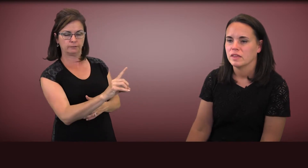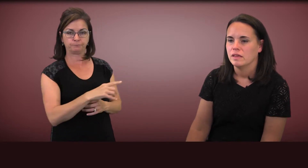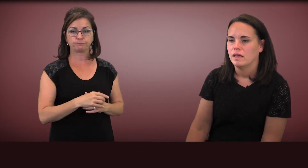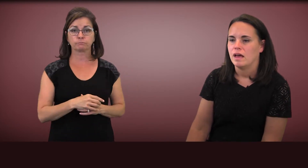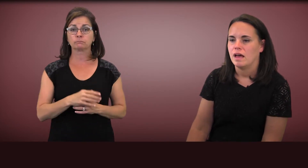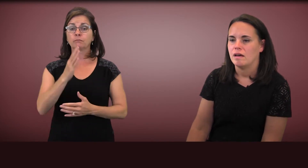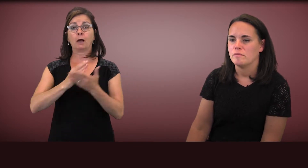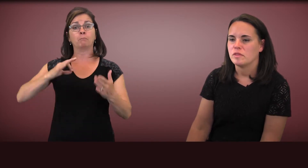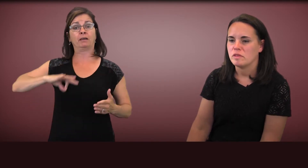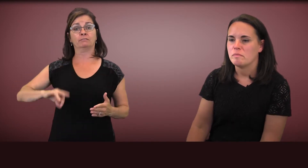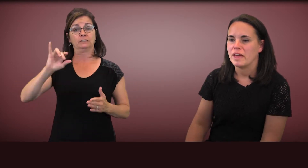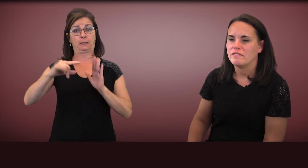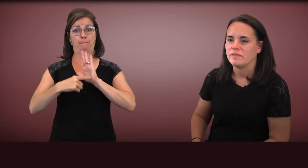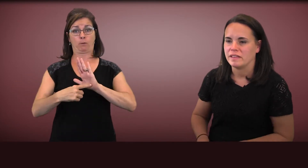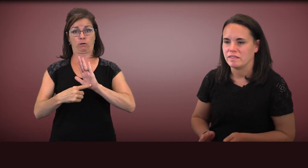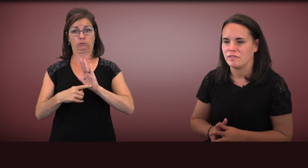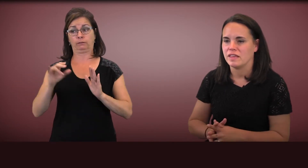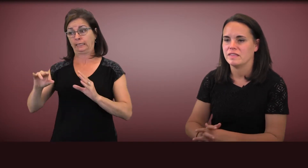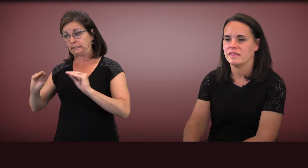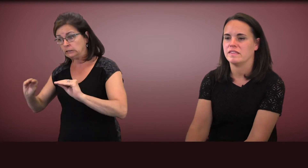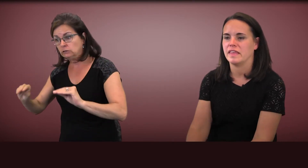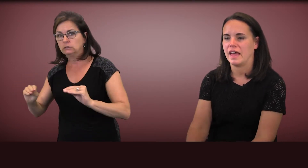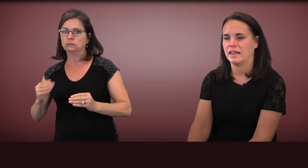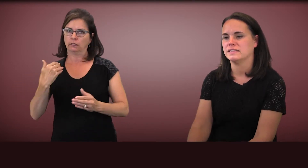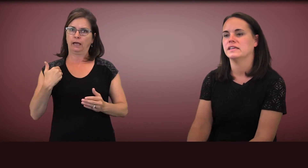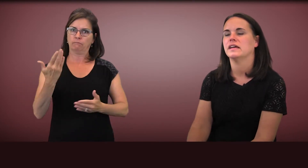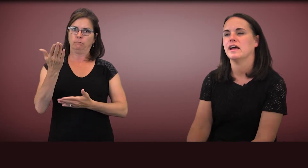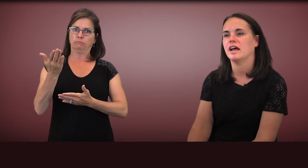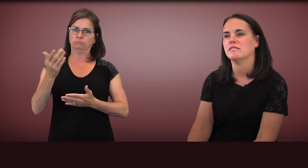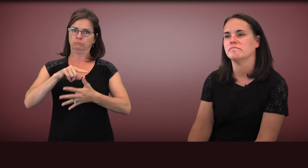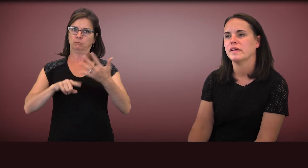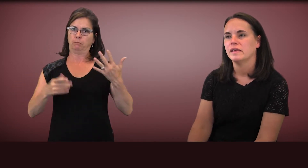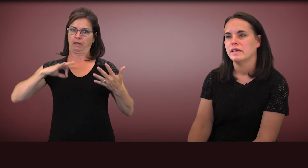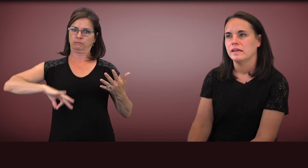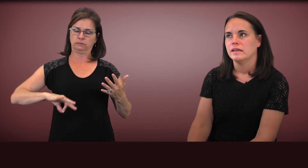autism. Some of the benefits of this is that